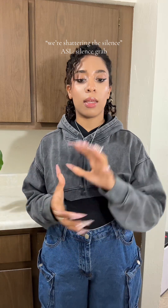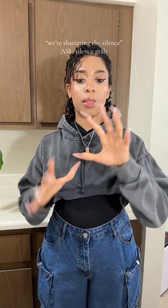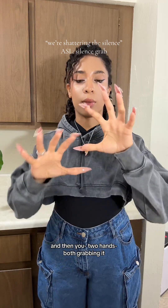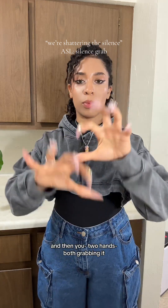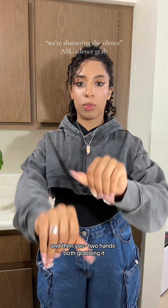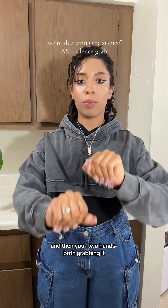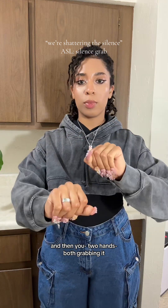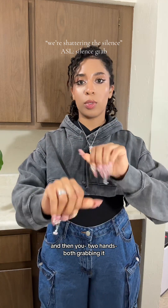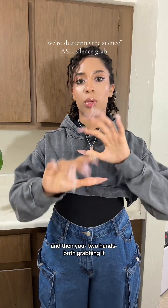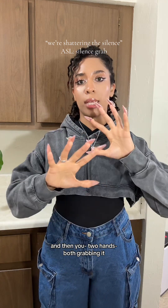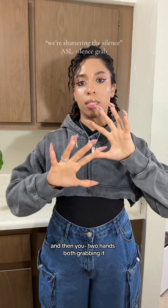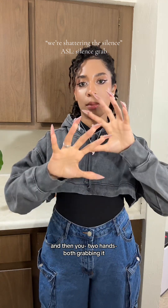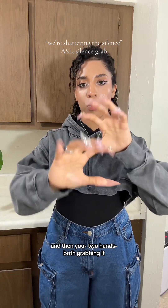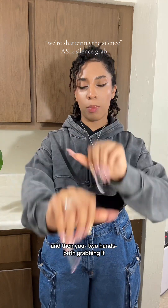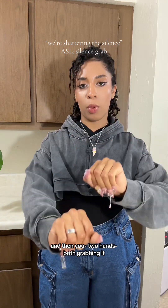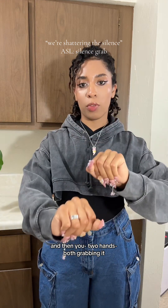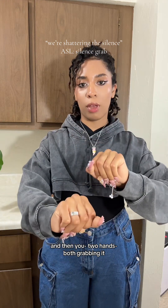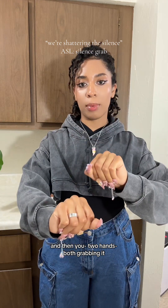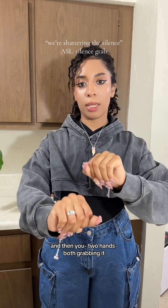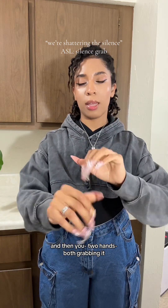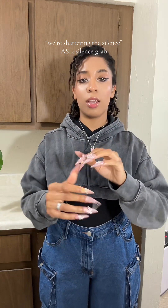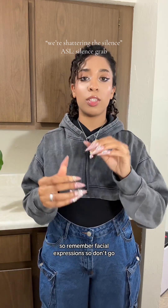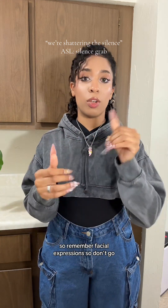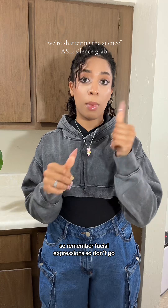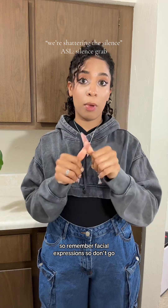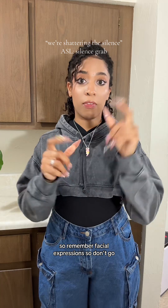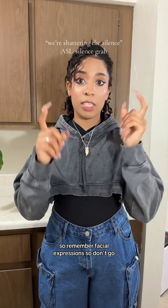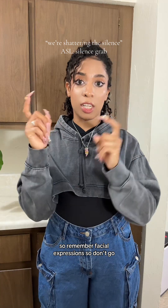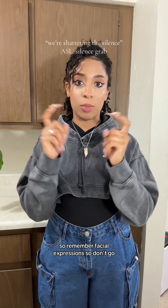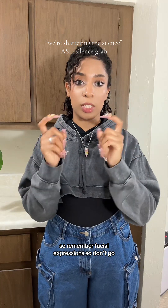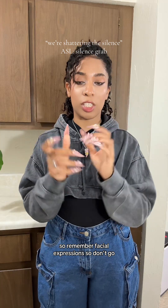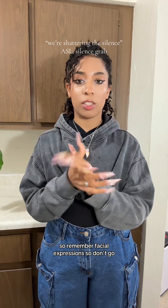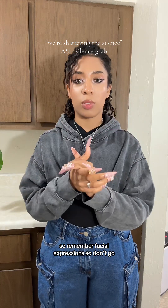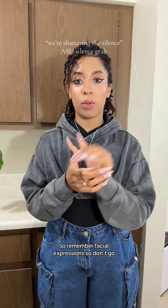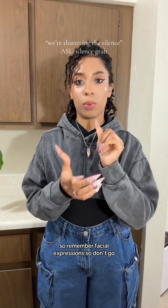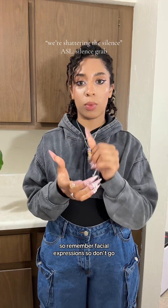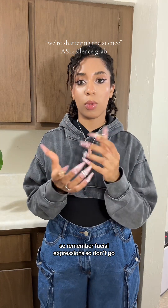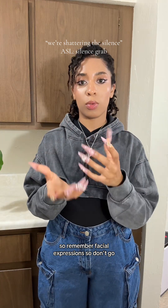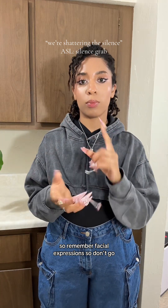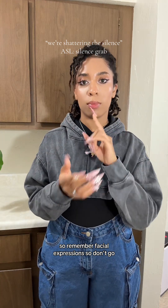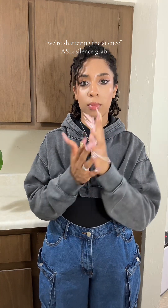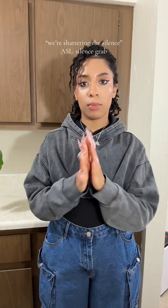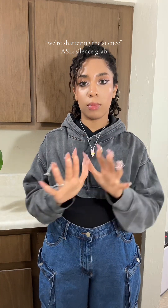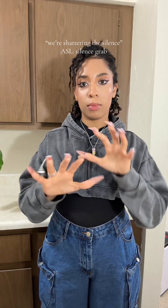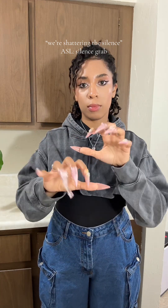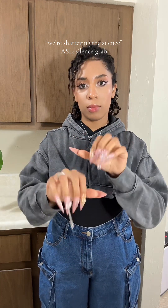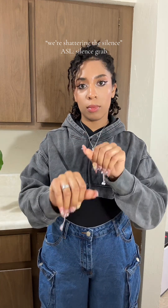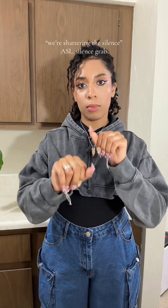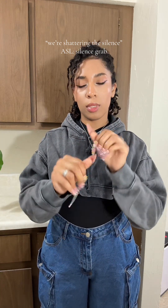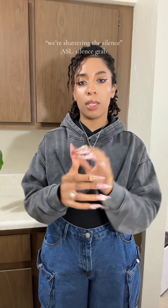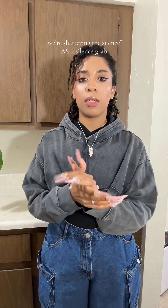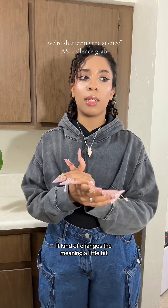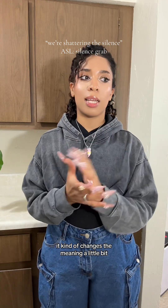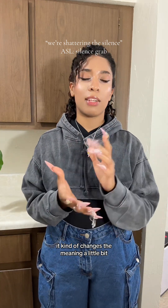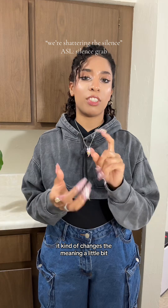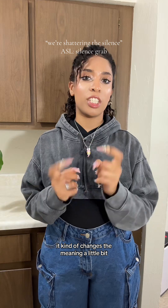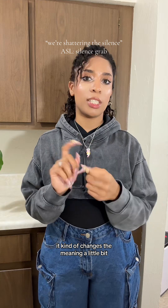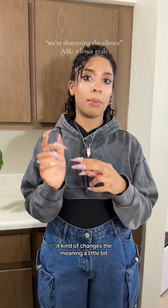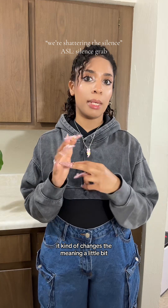Then 2 hands, both grabbing. So remember facial expression, so don't go, it kind of changes the meaning a